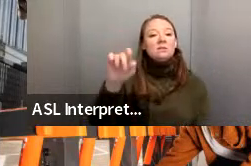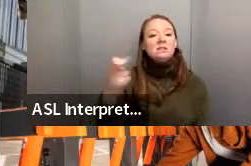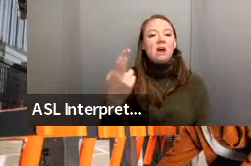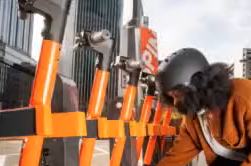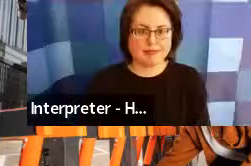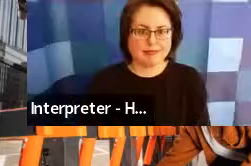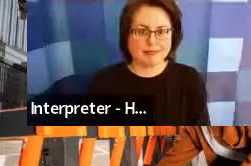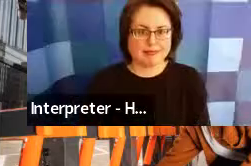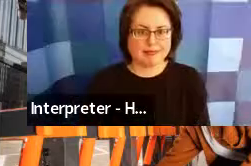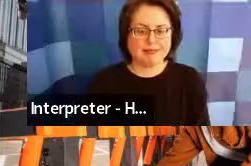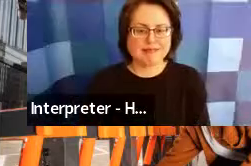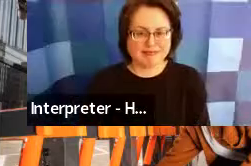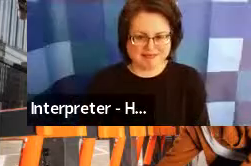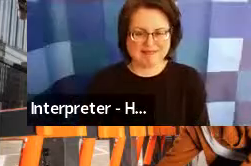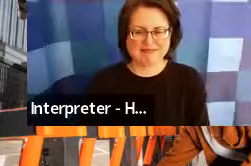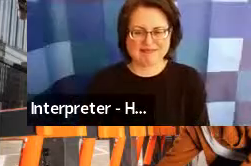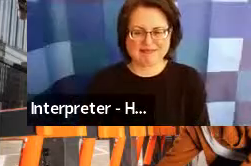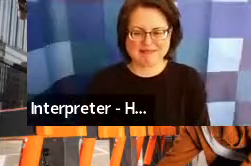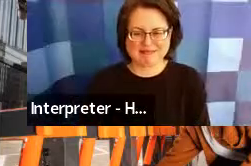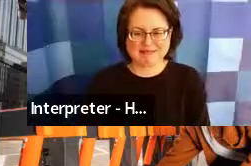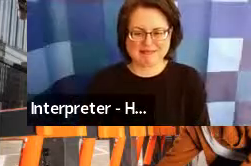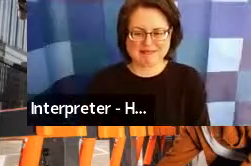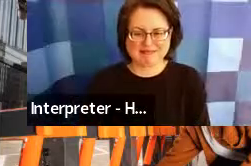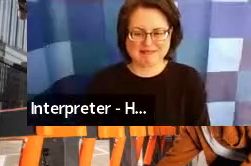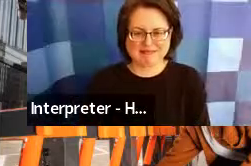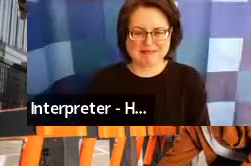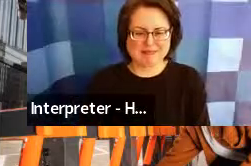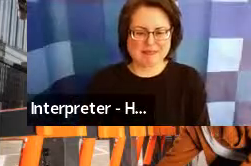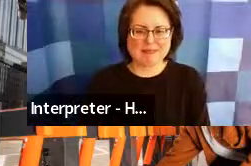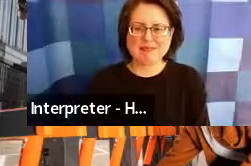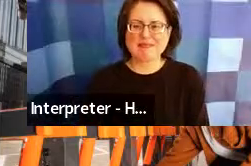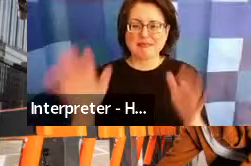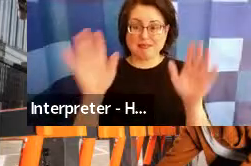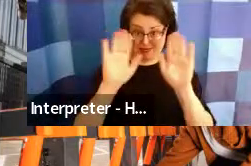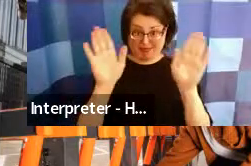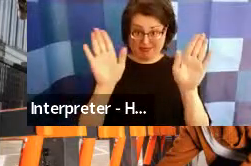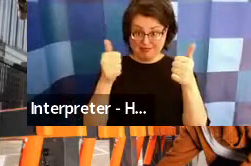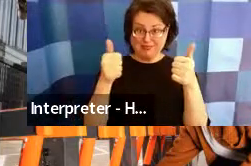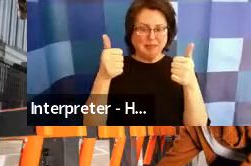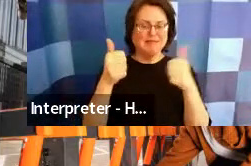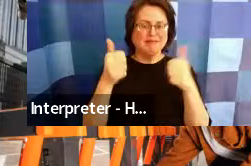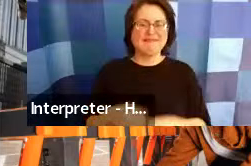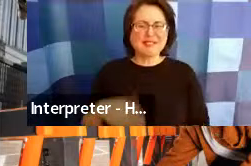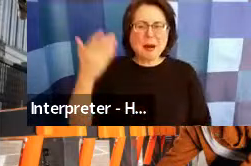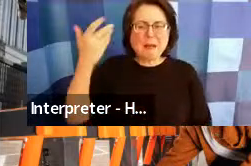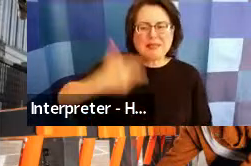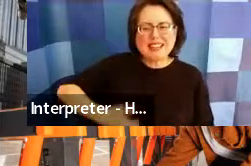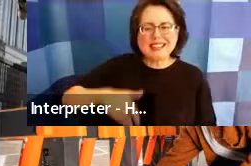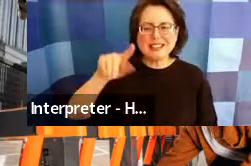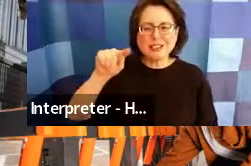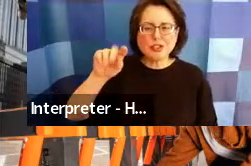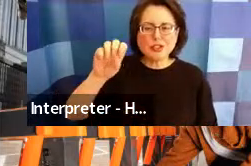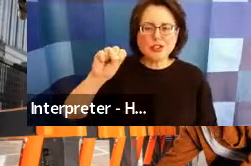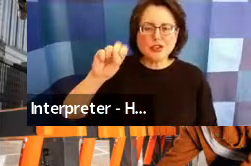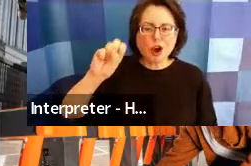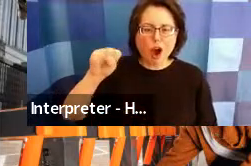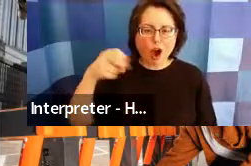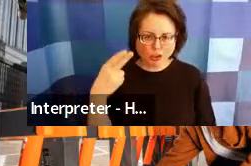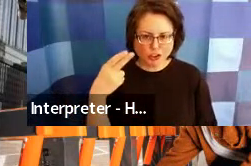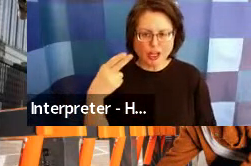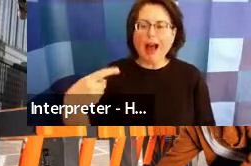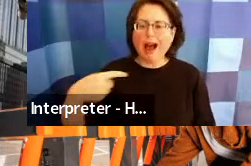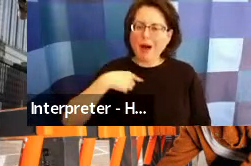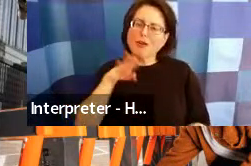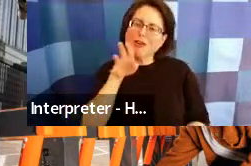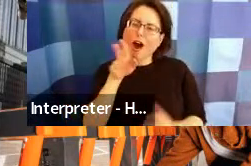2. Thanks, Jason. So I'll speak to the deployment policies that DOMI